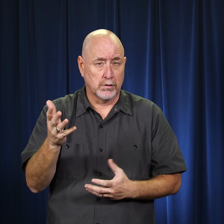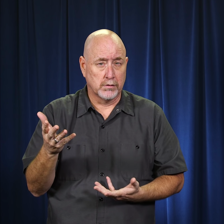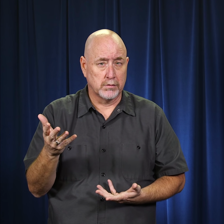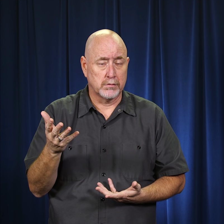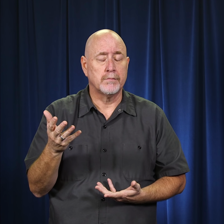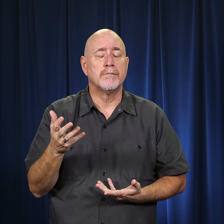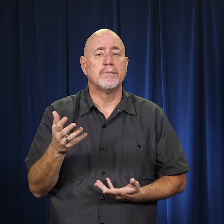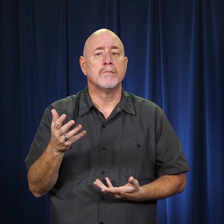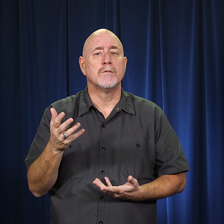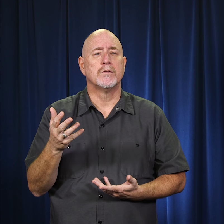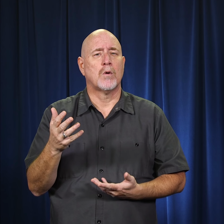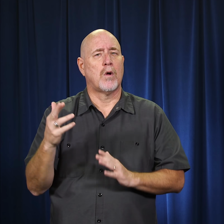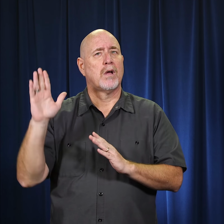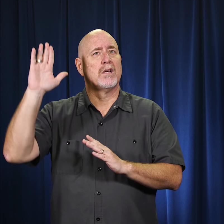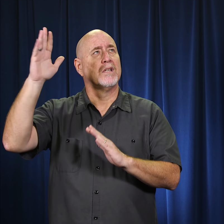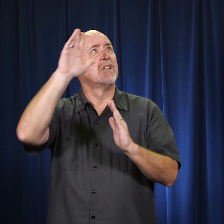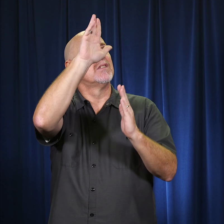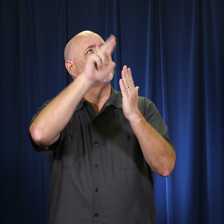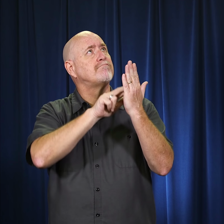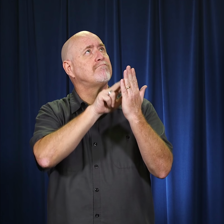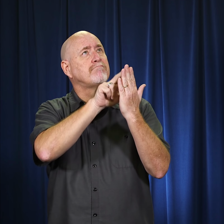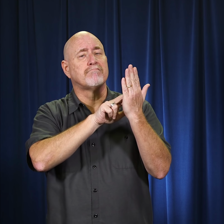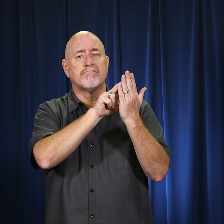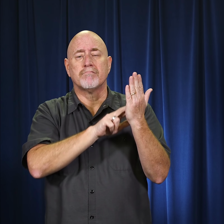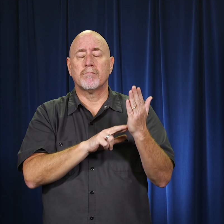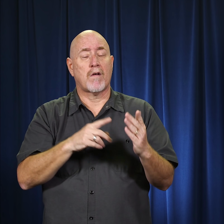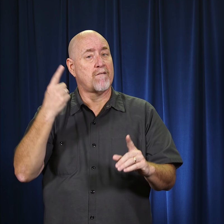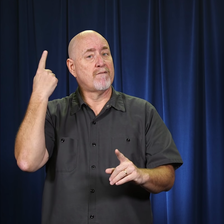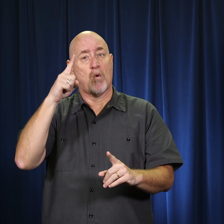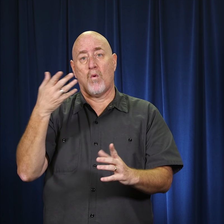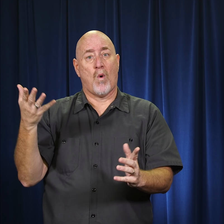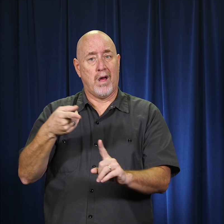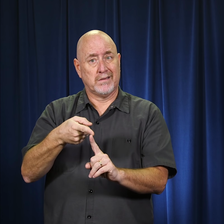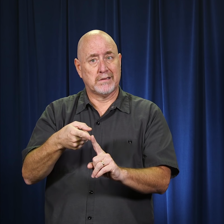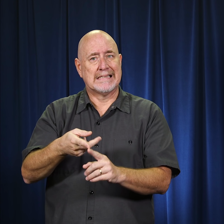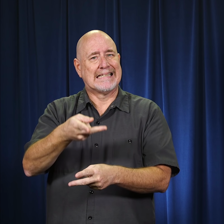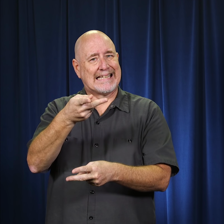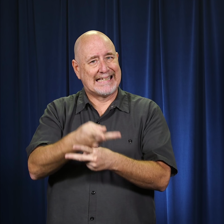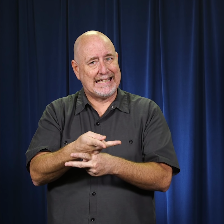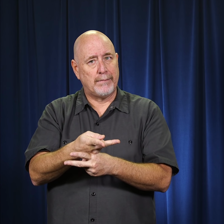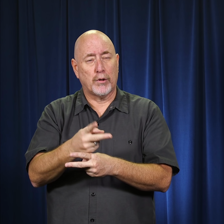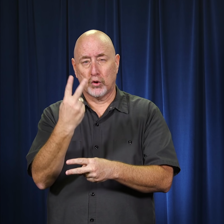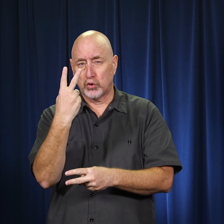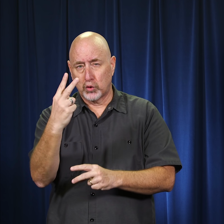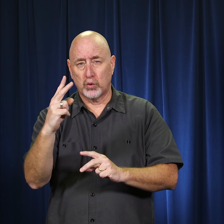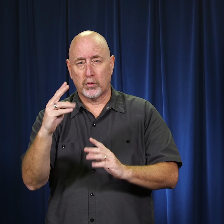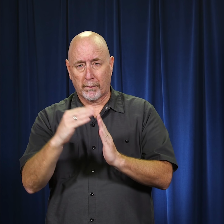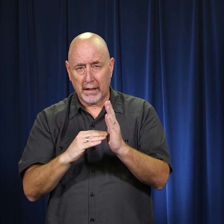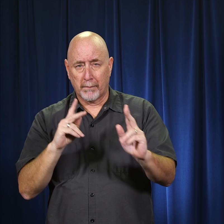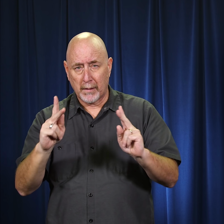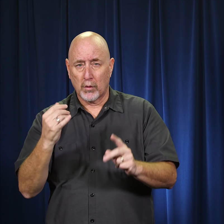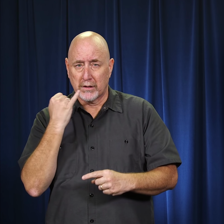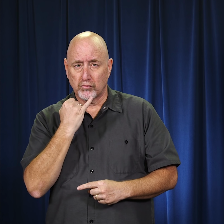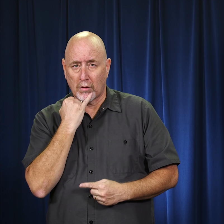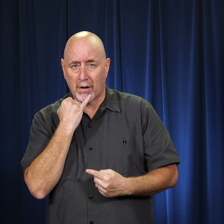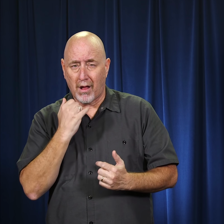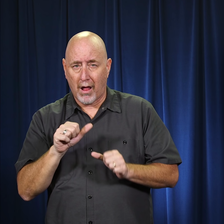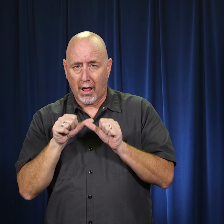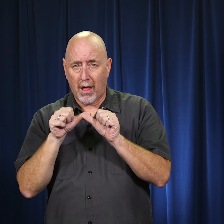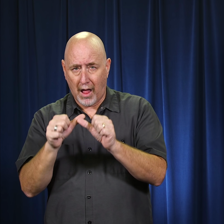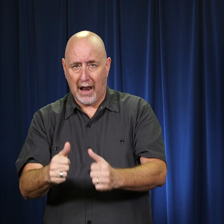years. And so when we look at these regulations, we see that they were designed to keep 2 million Israelites